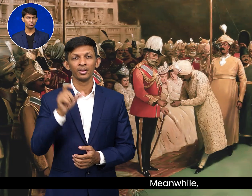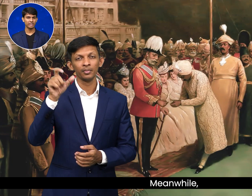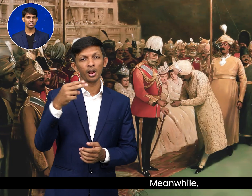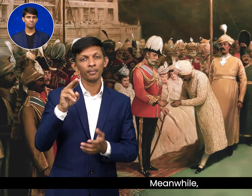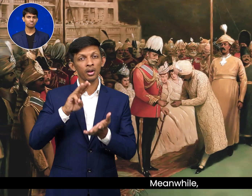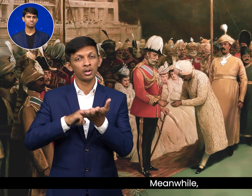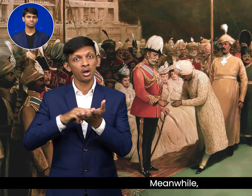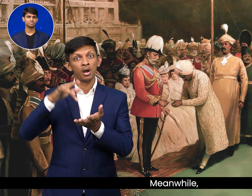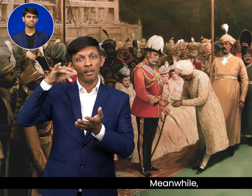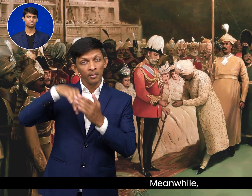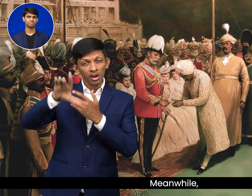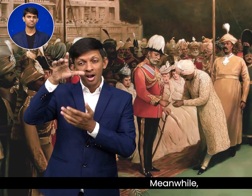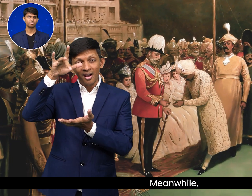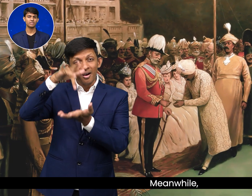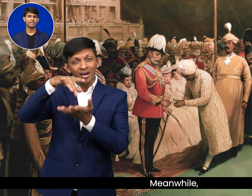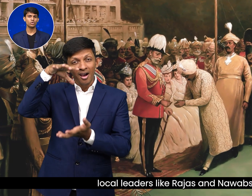Meanwhile,